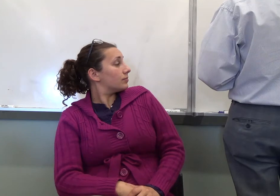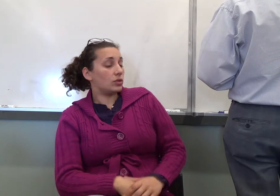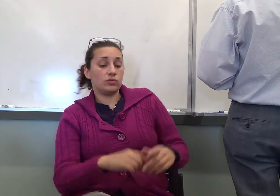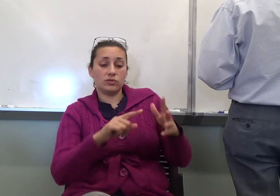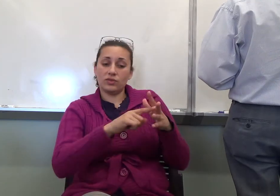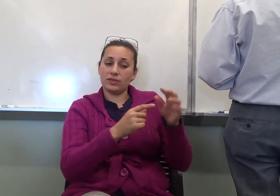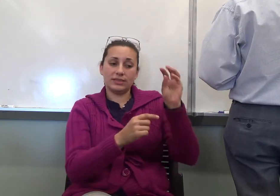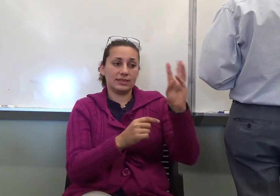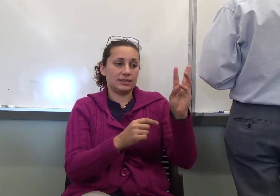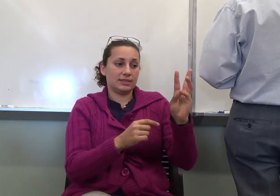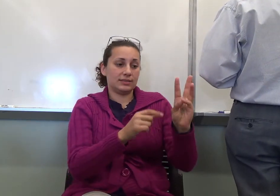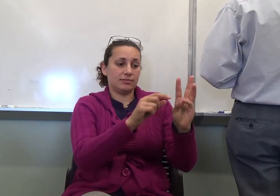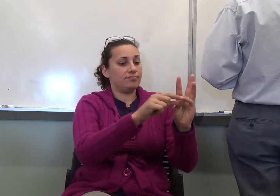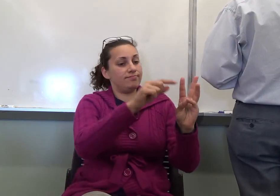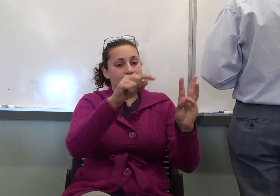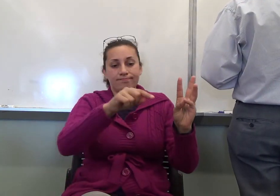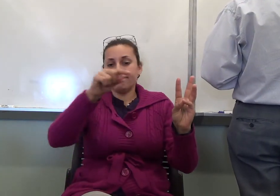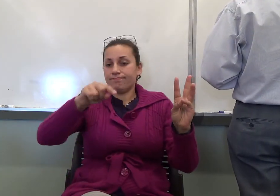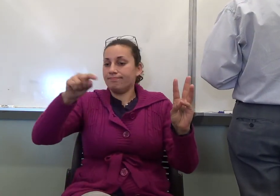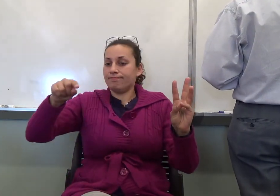same thing, you'd be at minus 4.